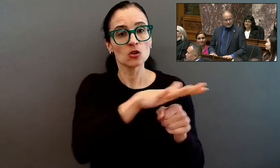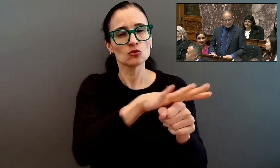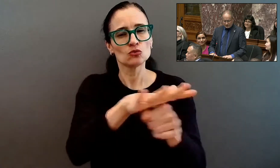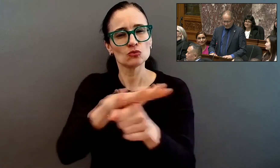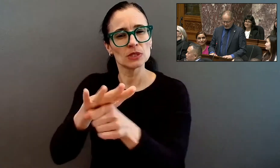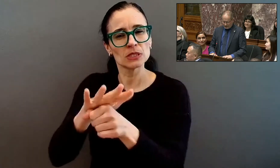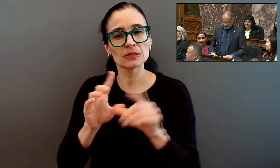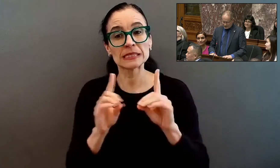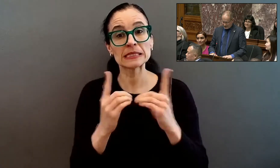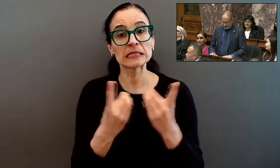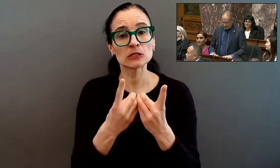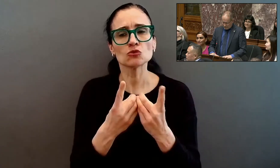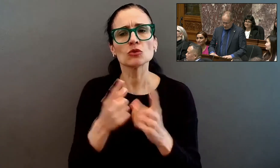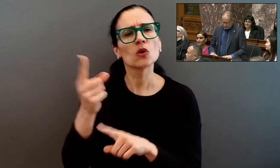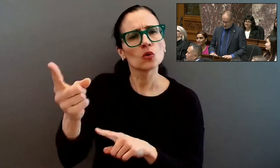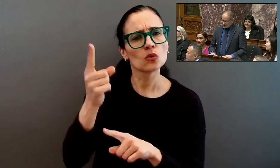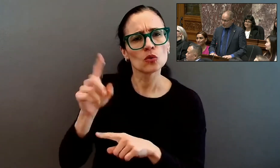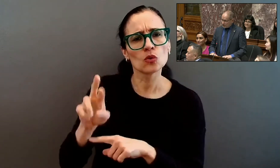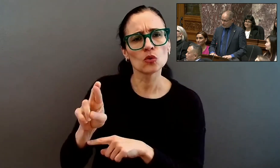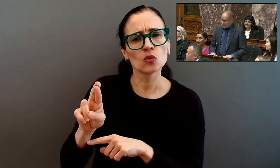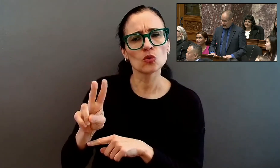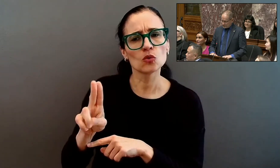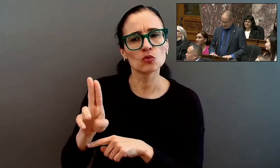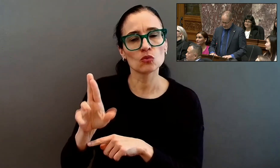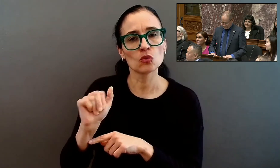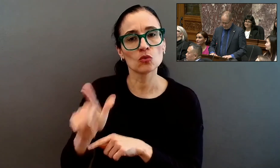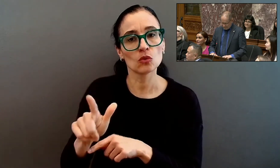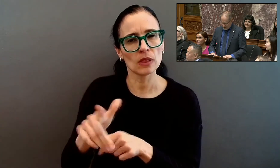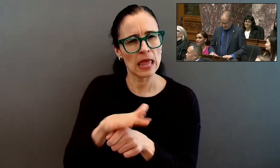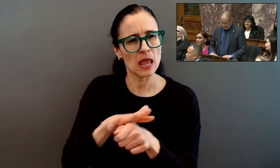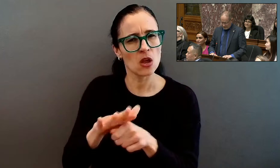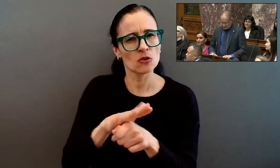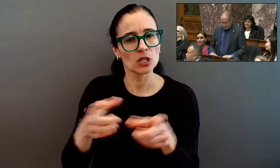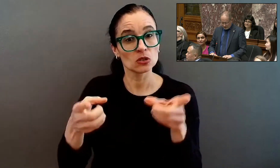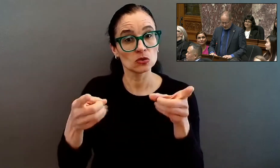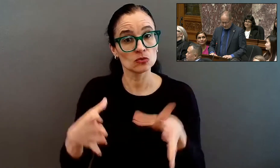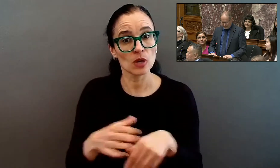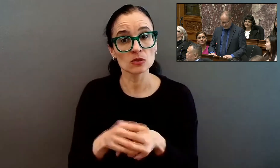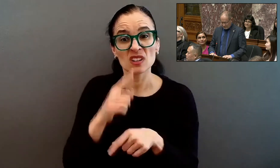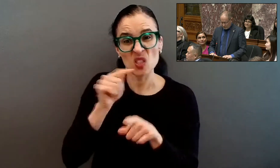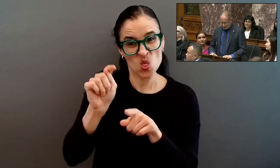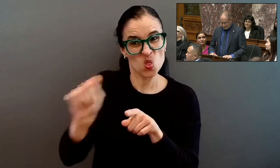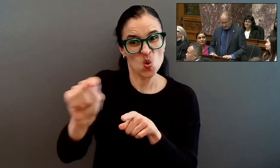responsibilities similar to mayors without the support of a council. They do a